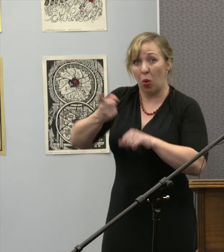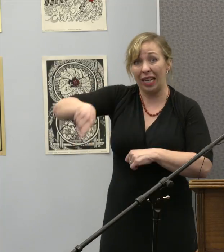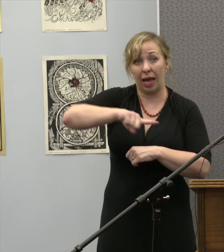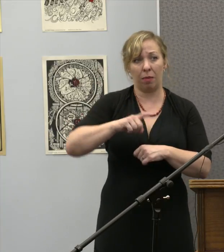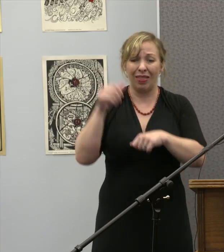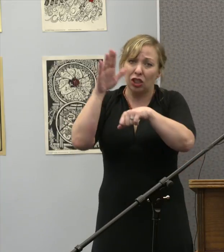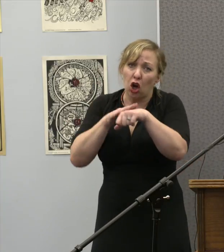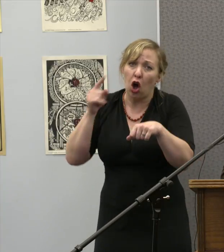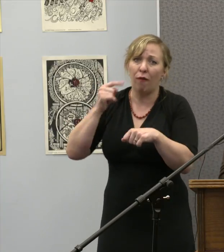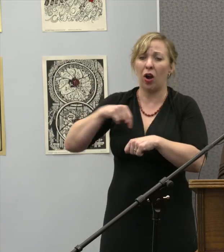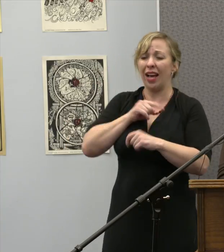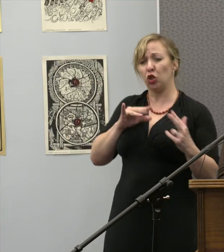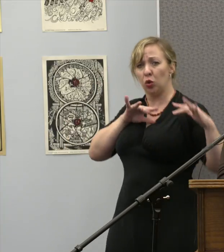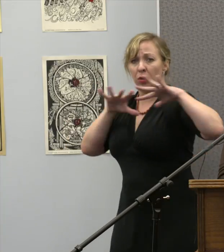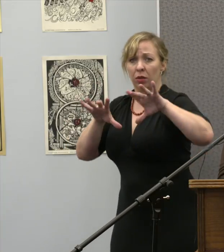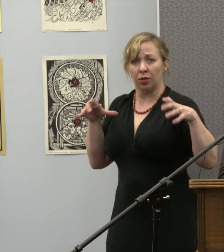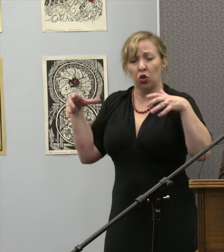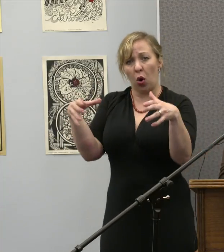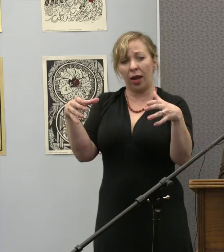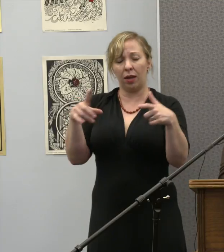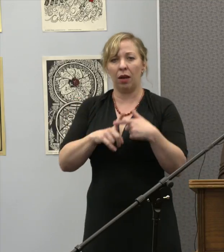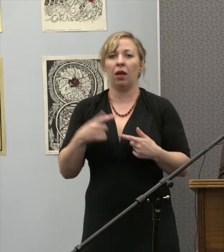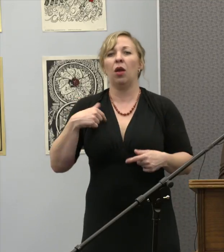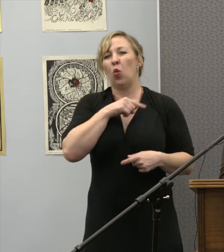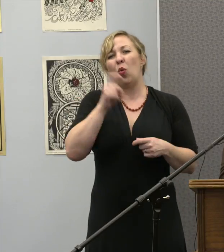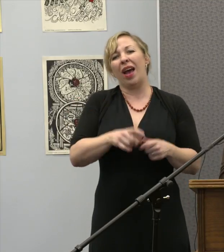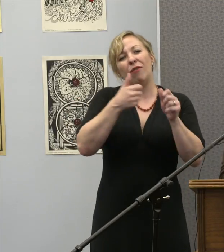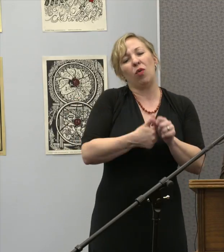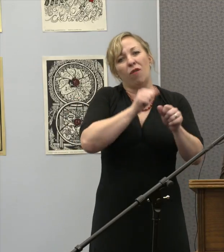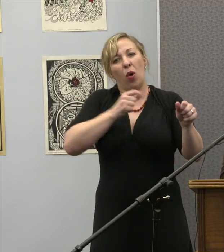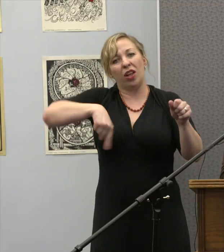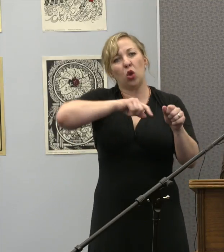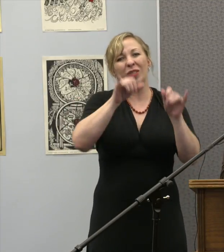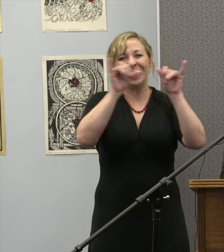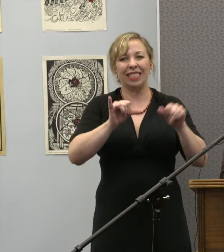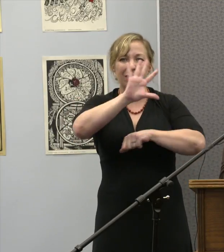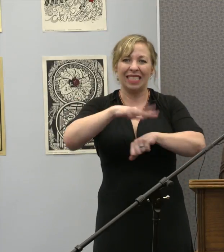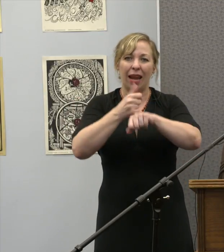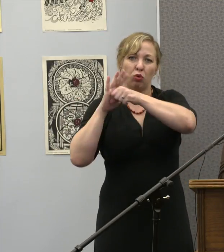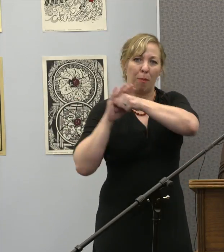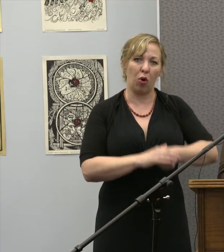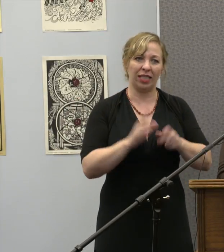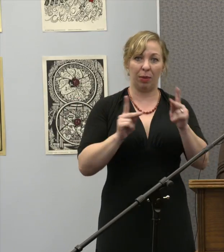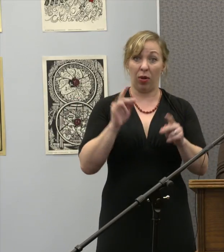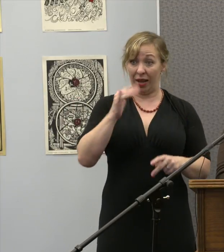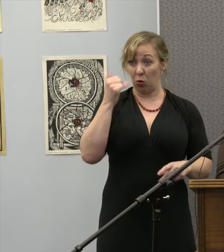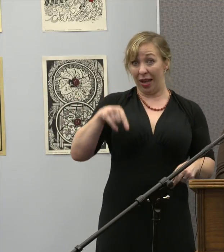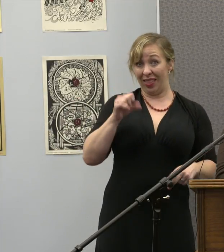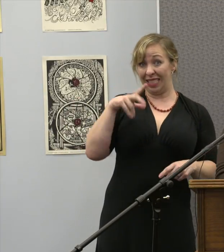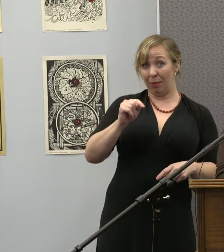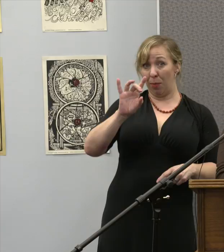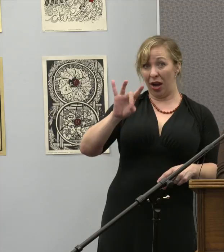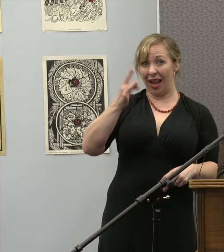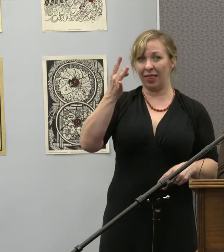fight for a world that cares for the planet and moves us away from systems of oppressions. That's why this September 8th, we're mobilizing for